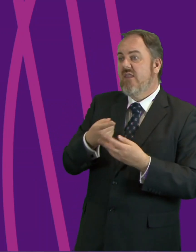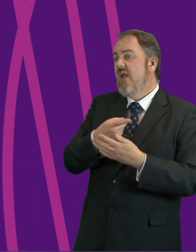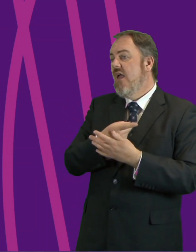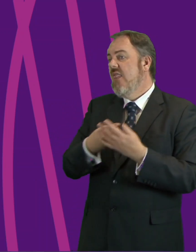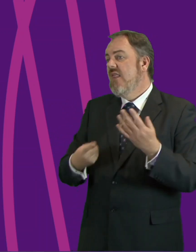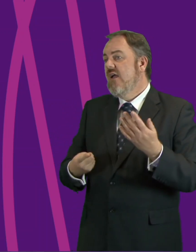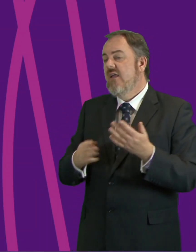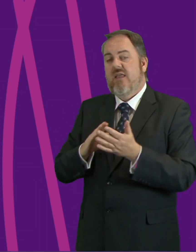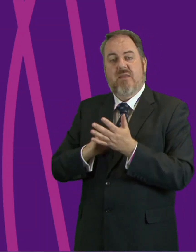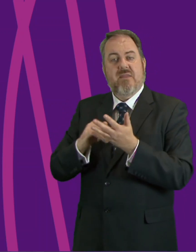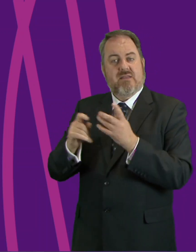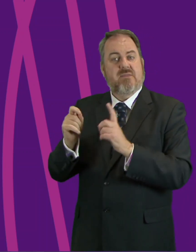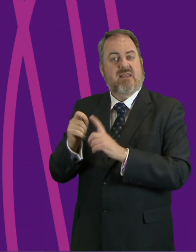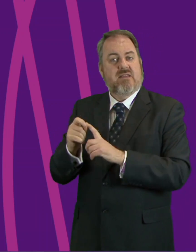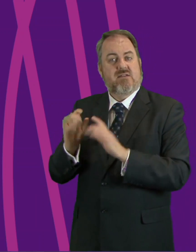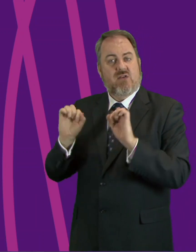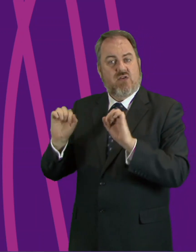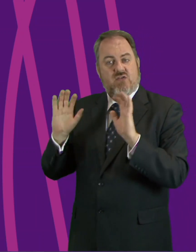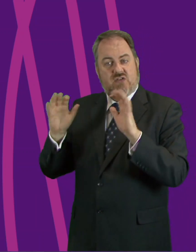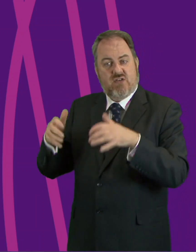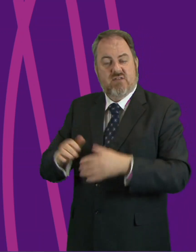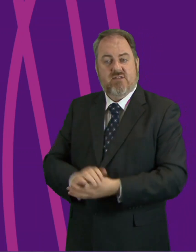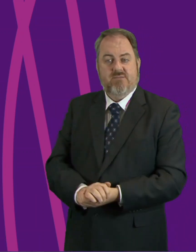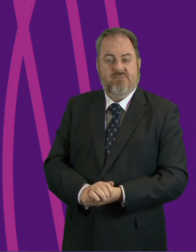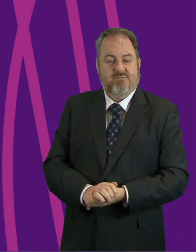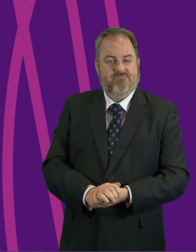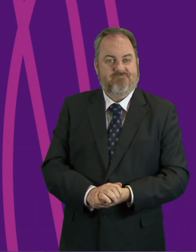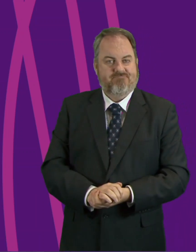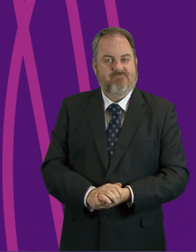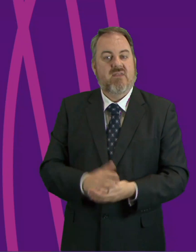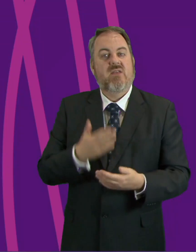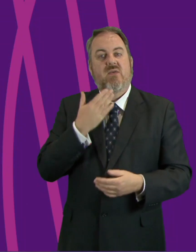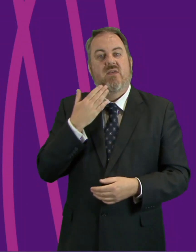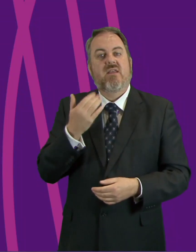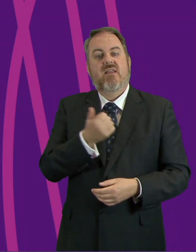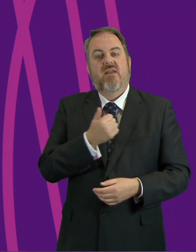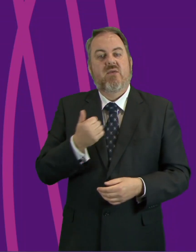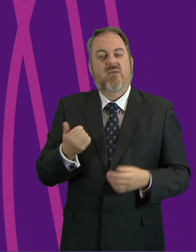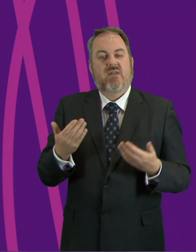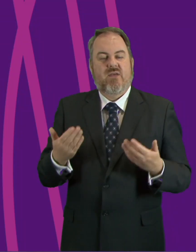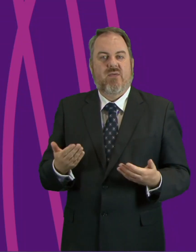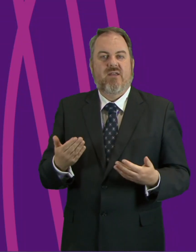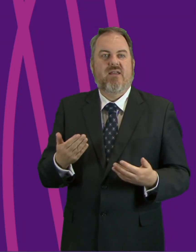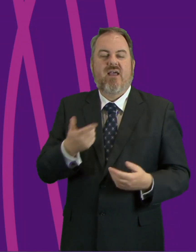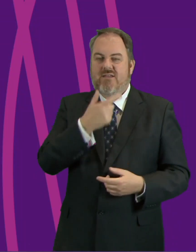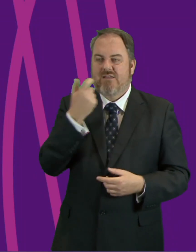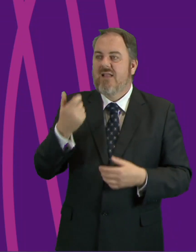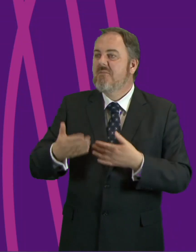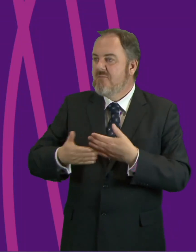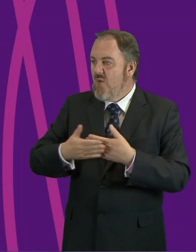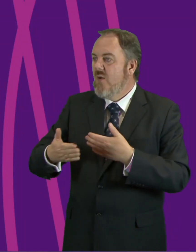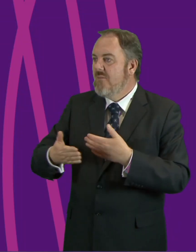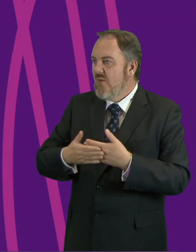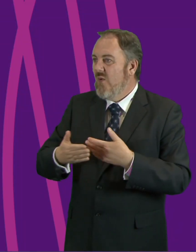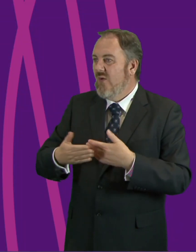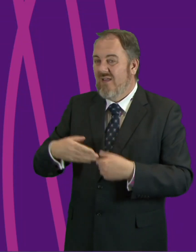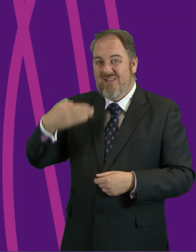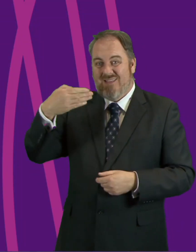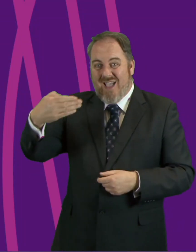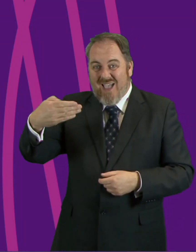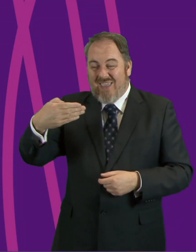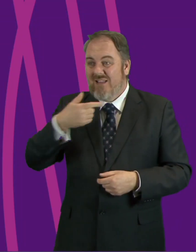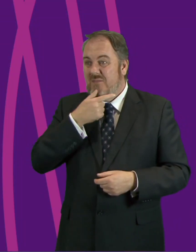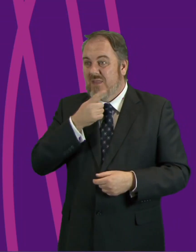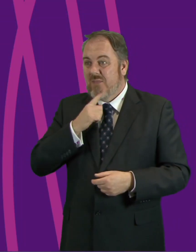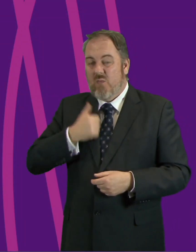about businesses in their constituency. Thank you very much. Now, I appreciate that there are still 9 members who haven't had an